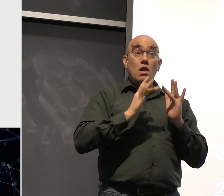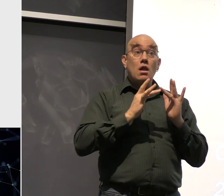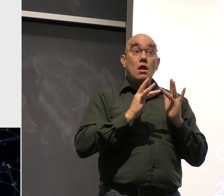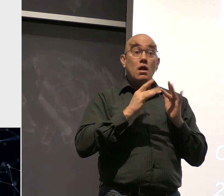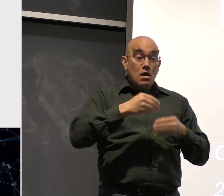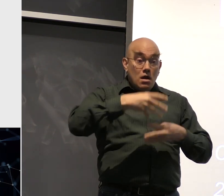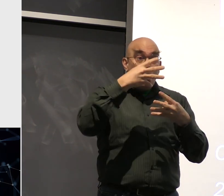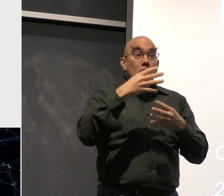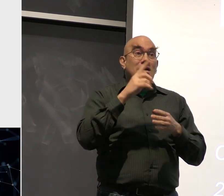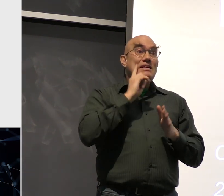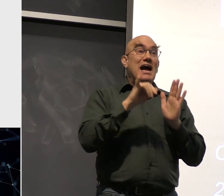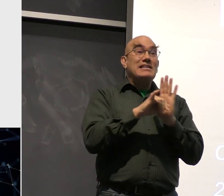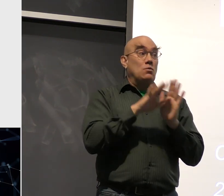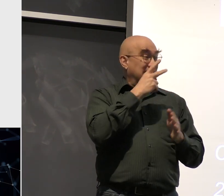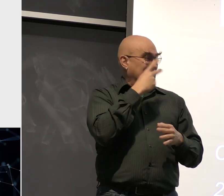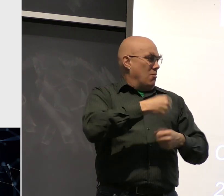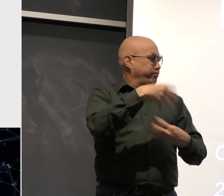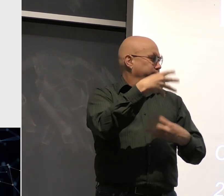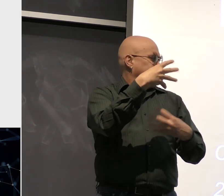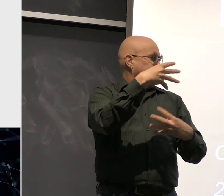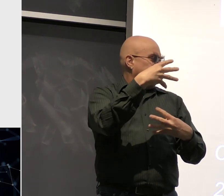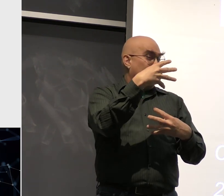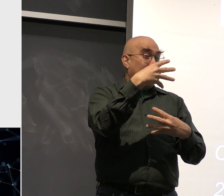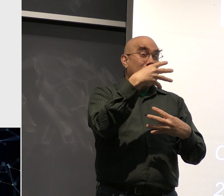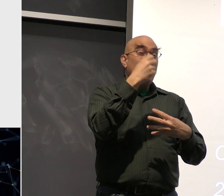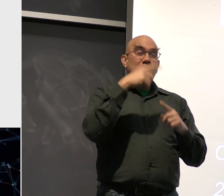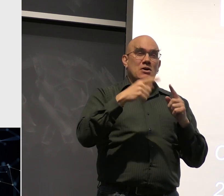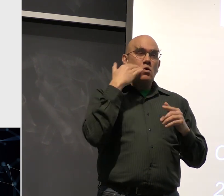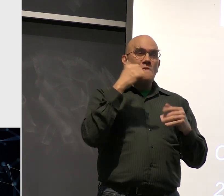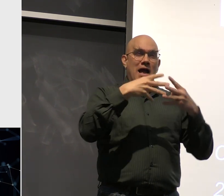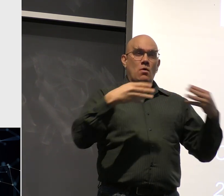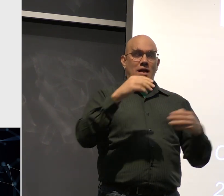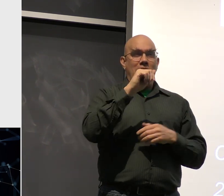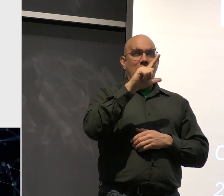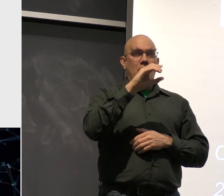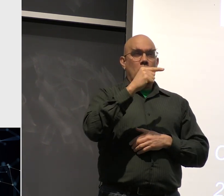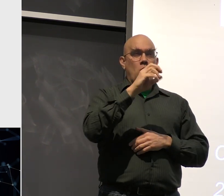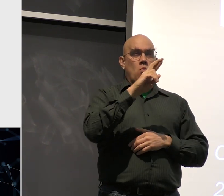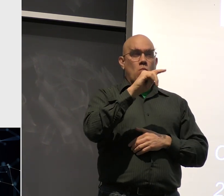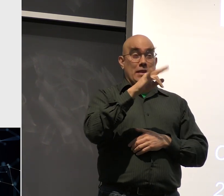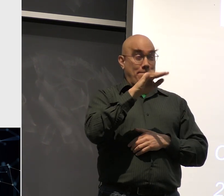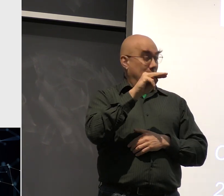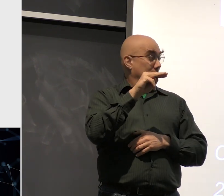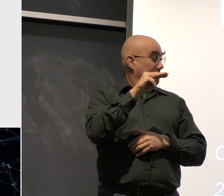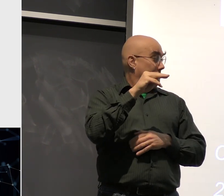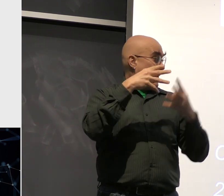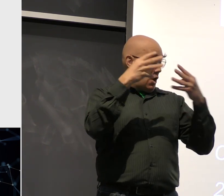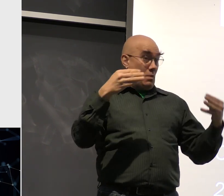to Google online and you pull up deaf identity, you'll see a whole bunch of content. But you know how the algorithm